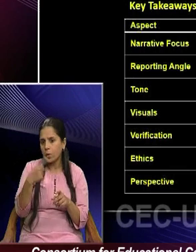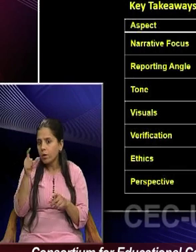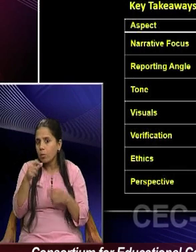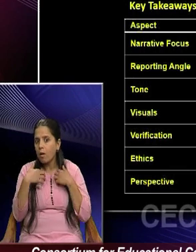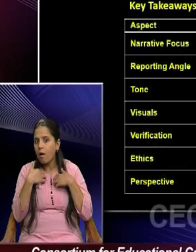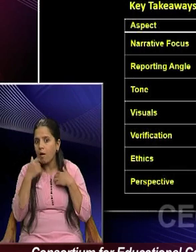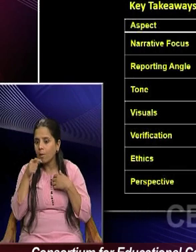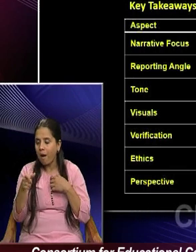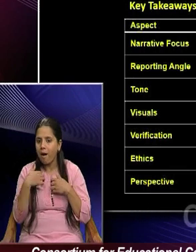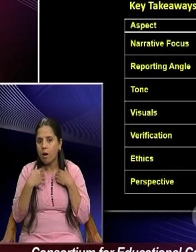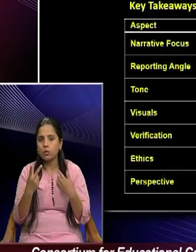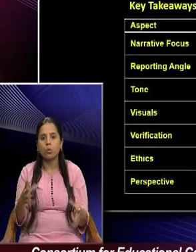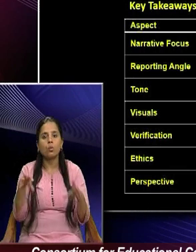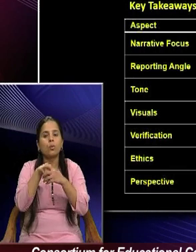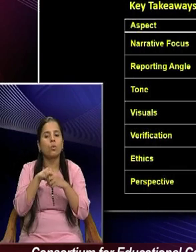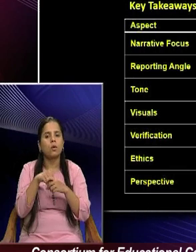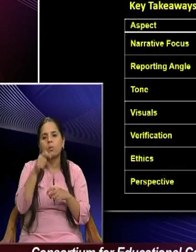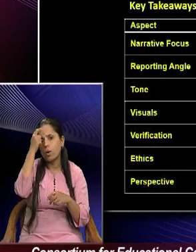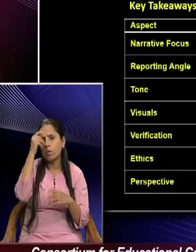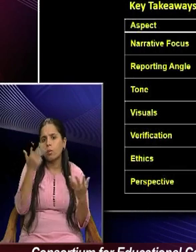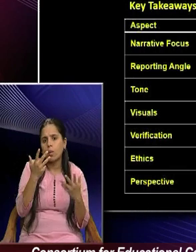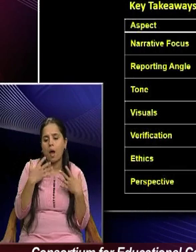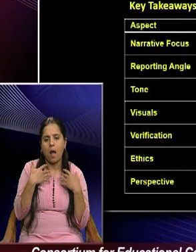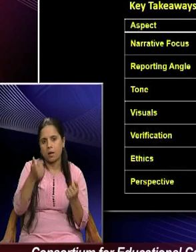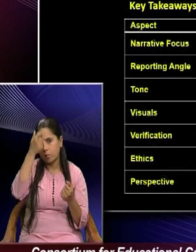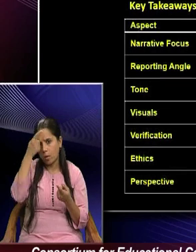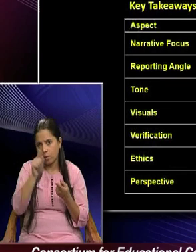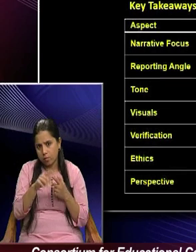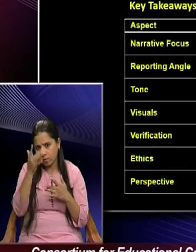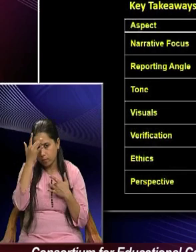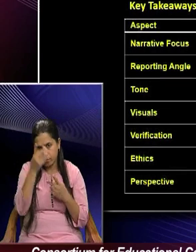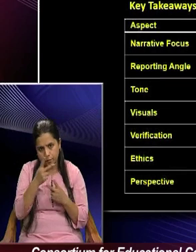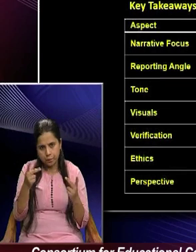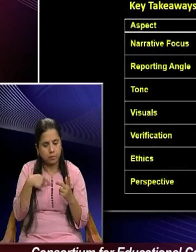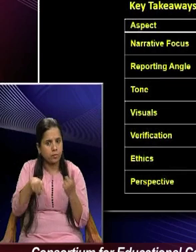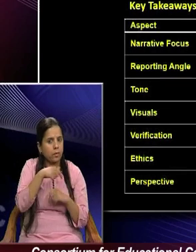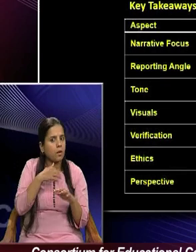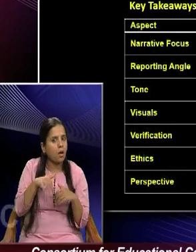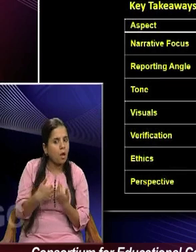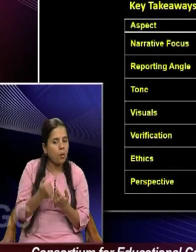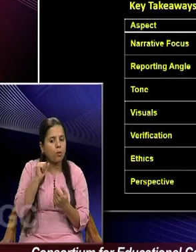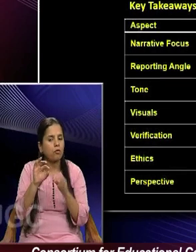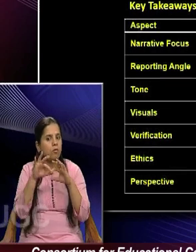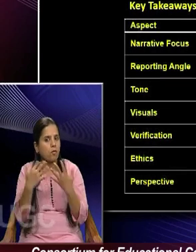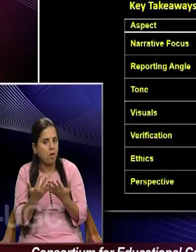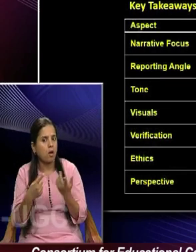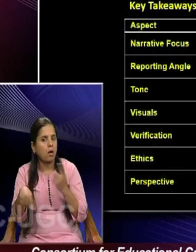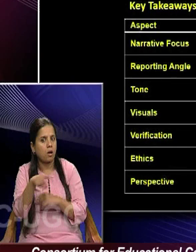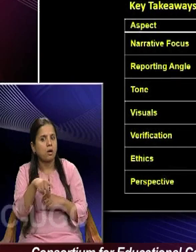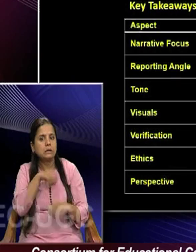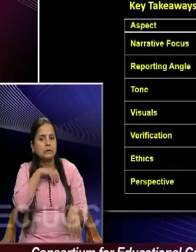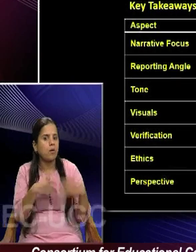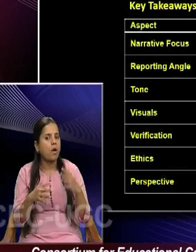stories, right? What are the problem, health issues, and how their families are being